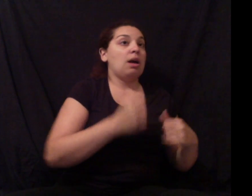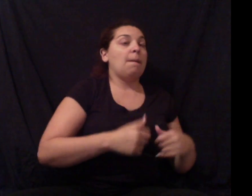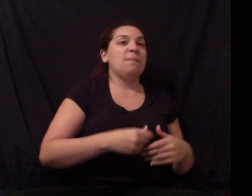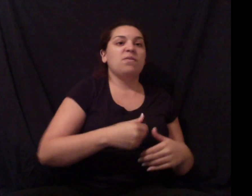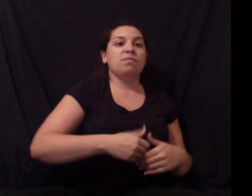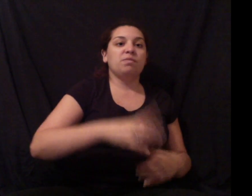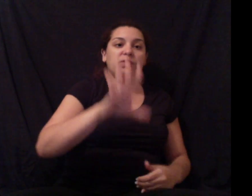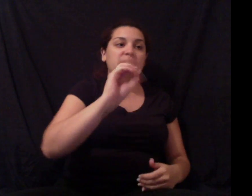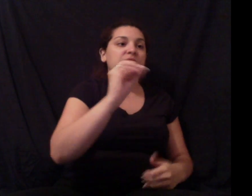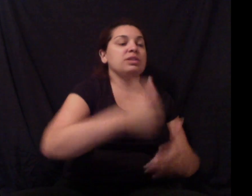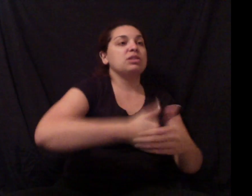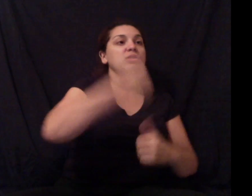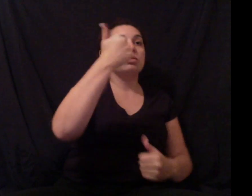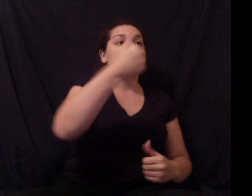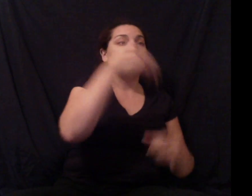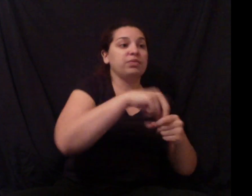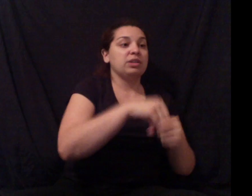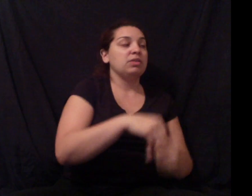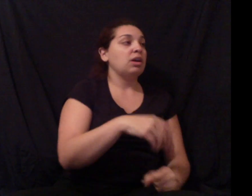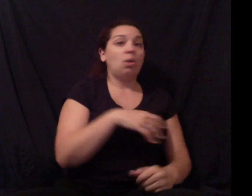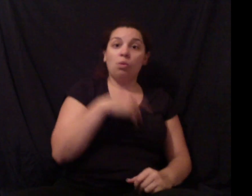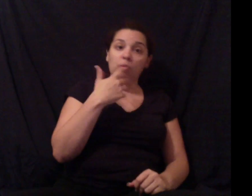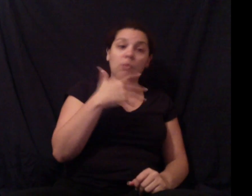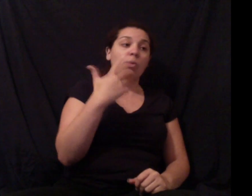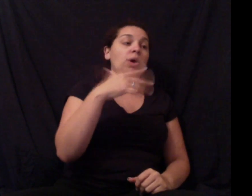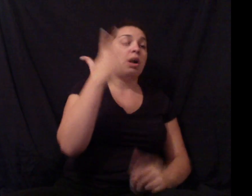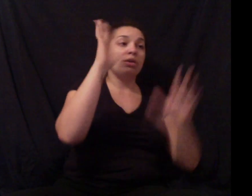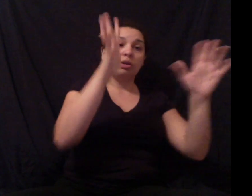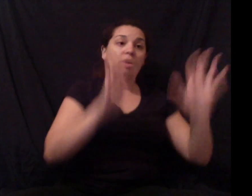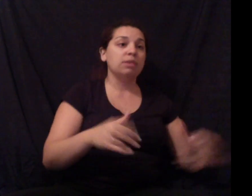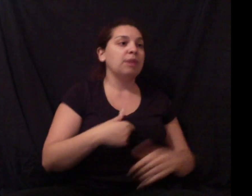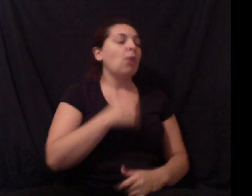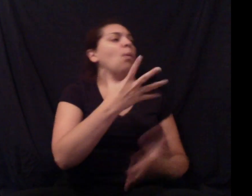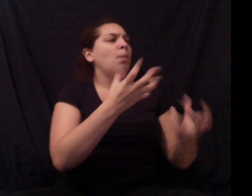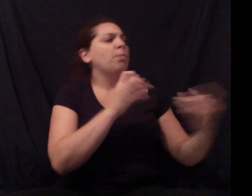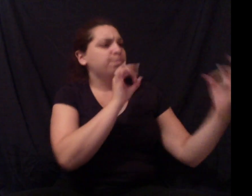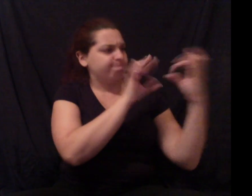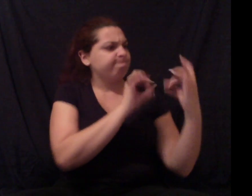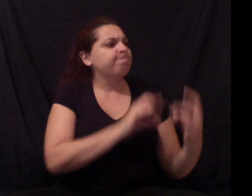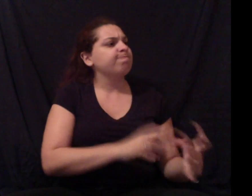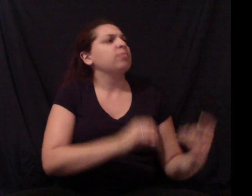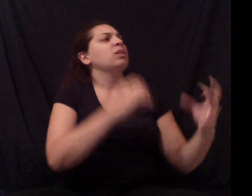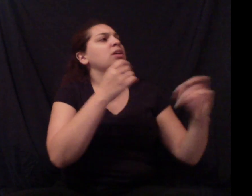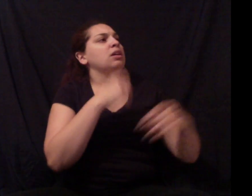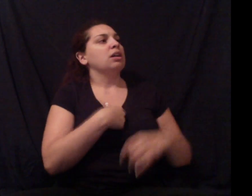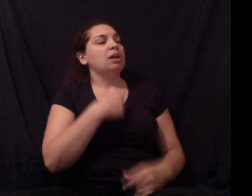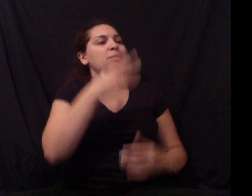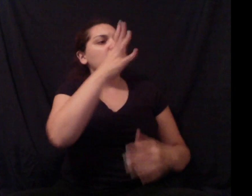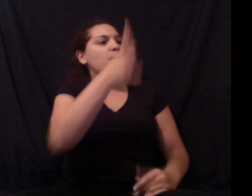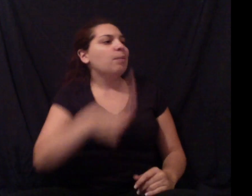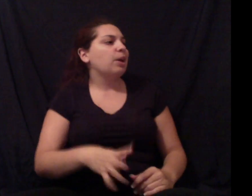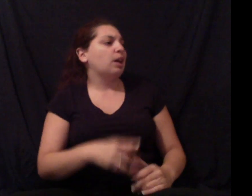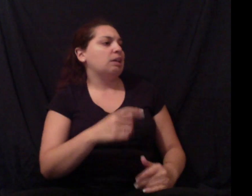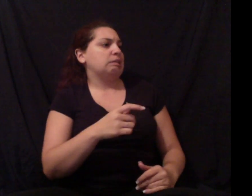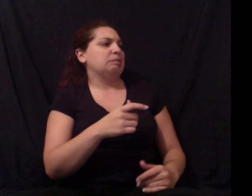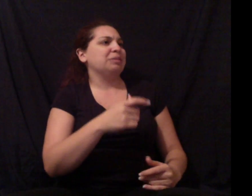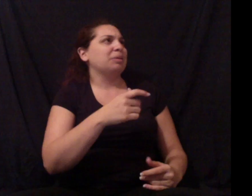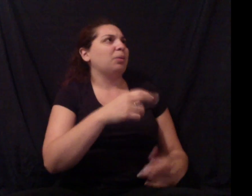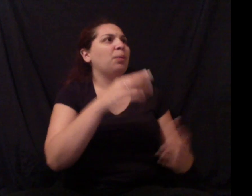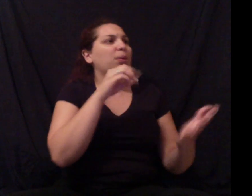really cool. The internet being what it is, I wanted some feedback for my stuff because, being a guy recording in his living